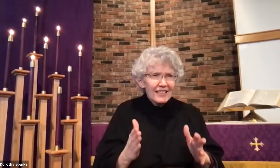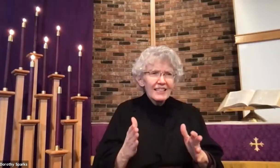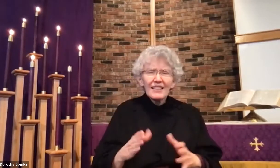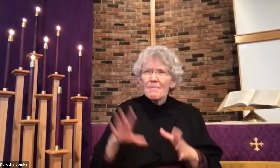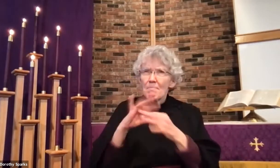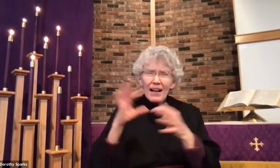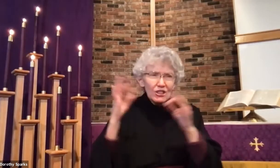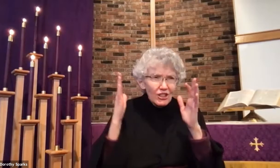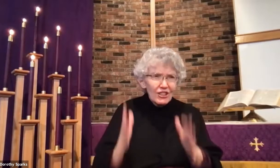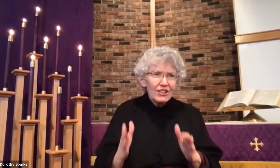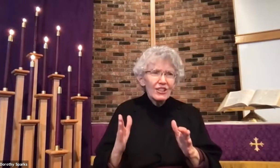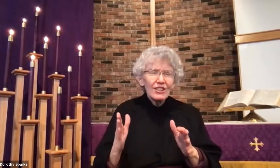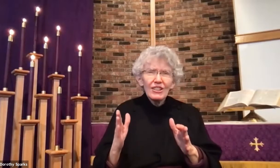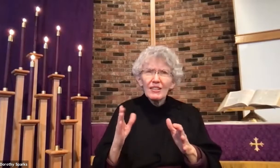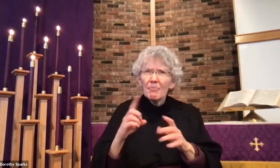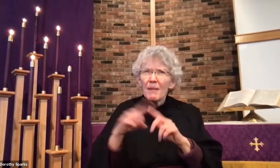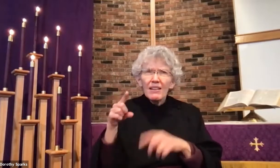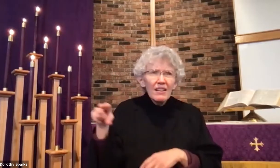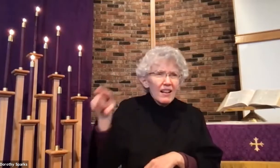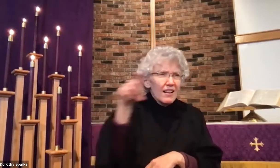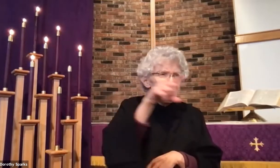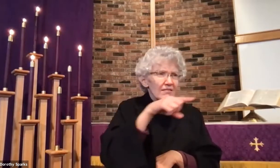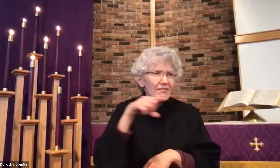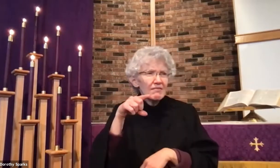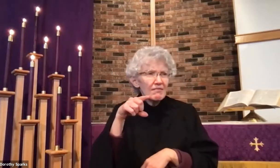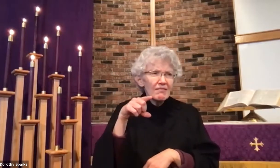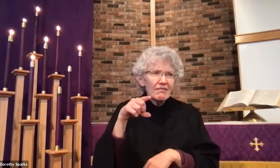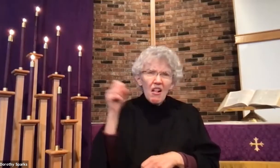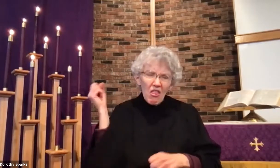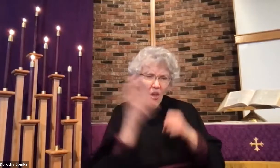you stone to death the people God has sent to you.